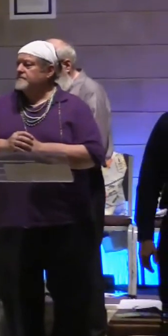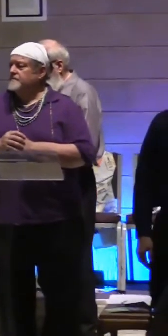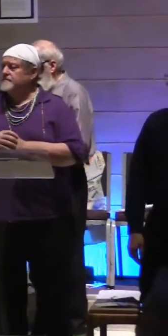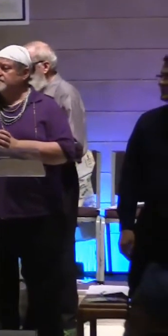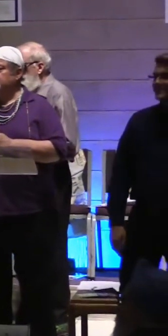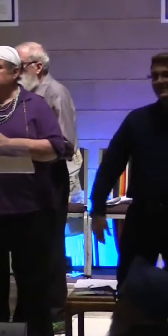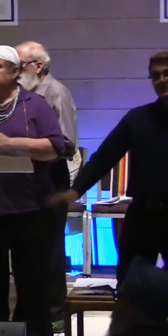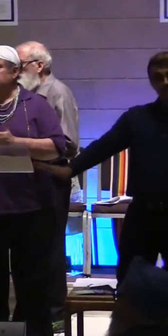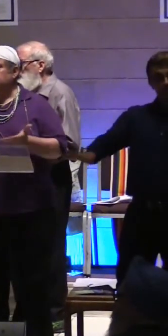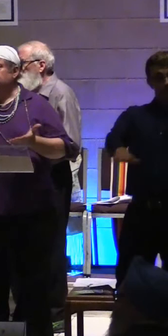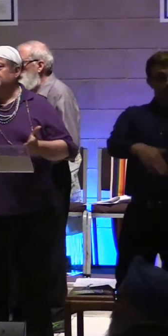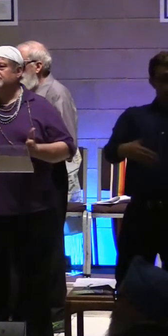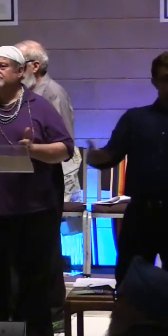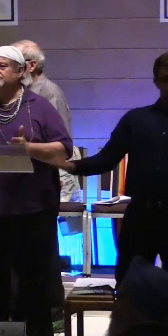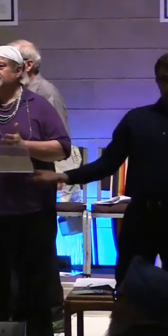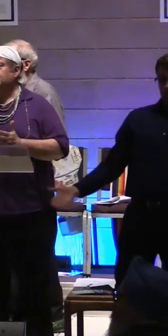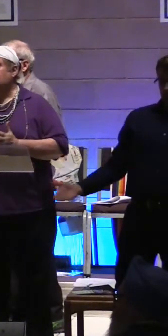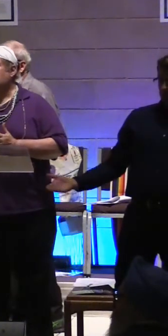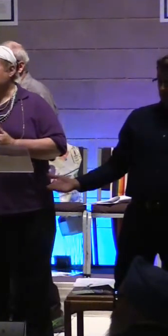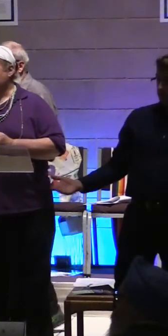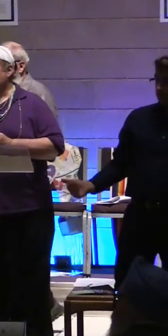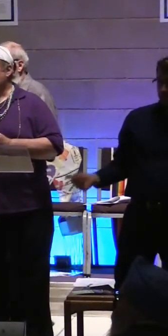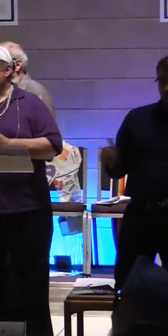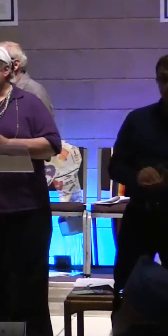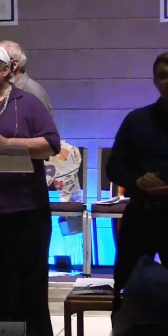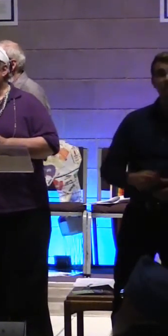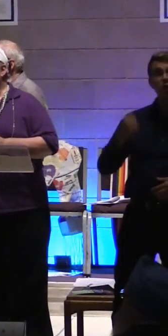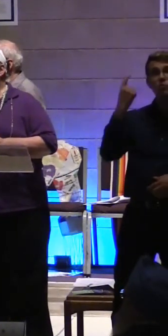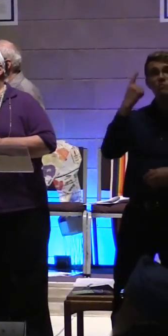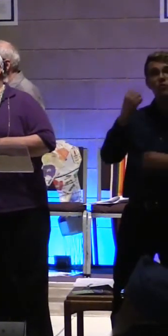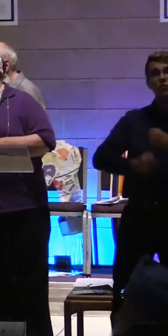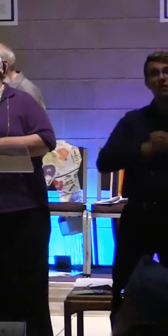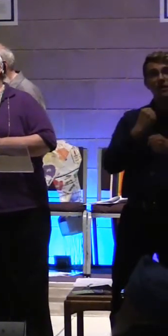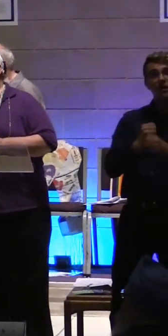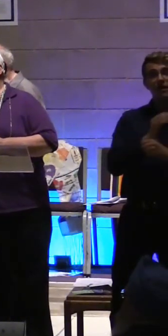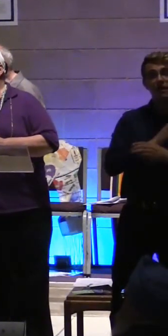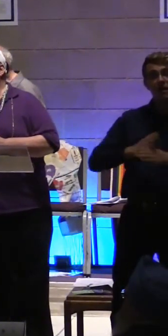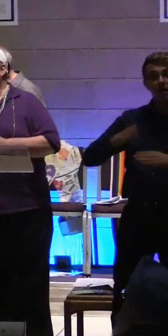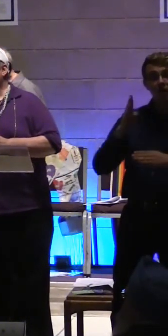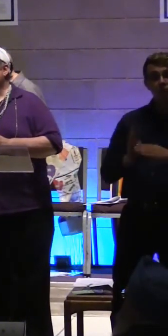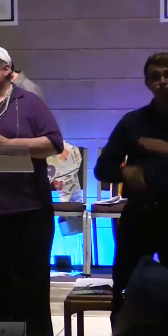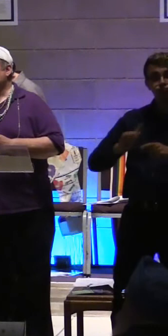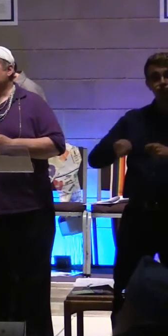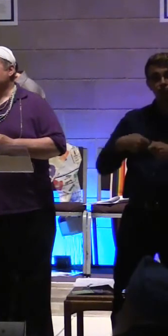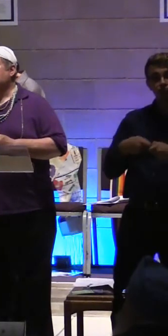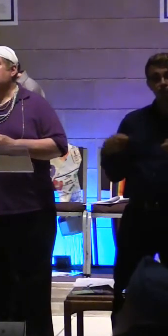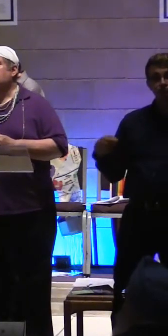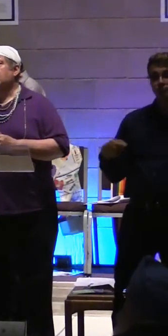So here we are again, another Pride season, another interfaith